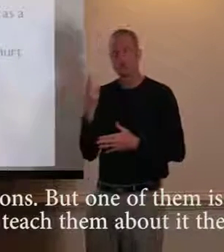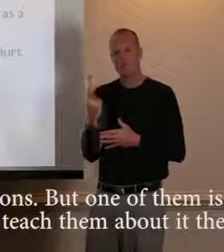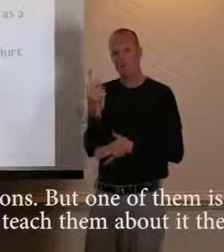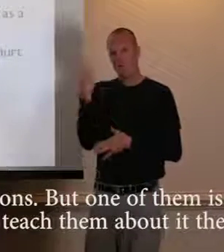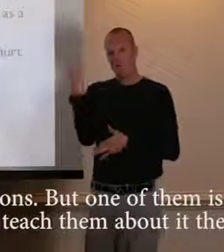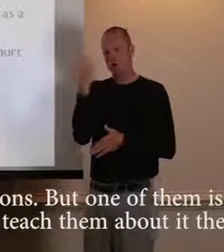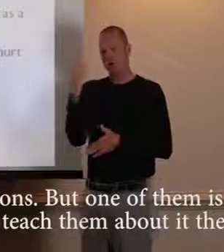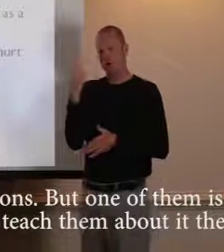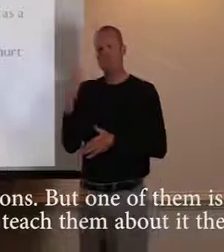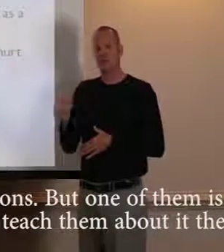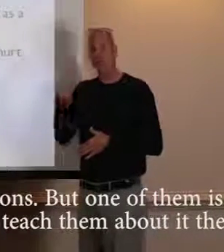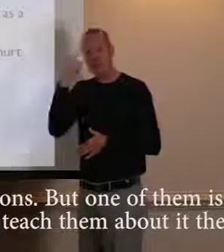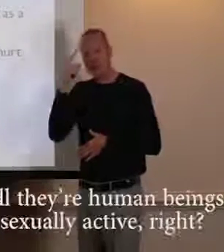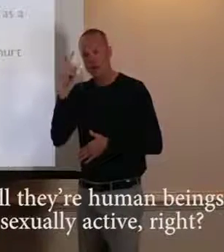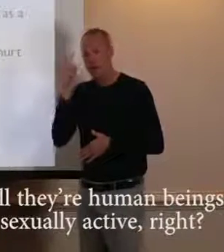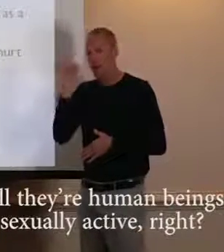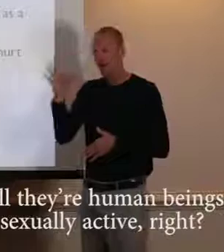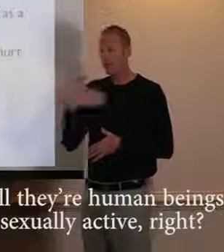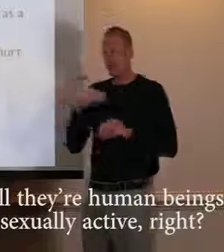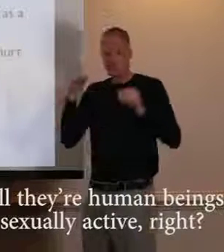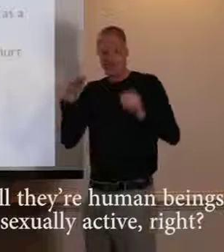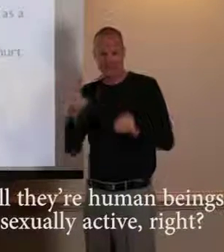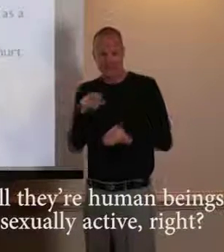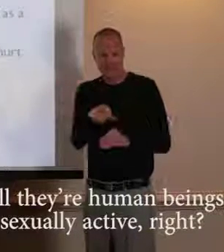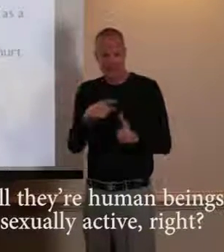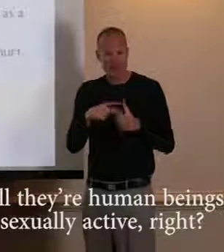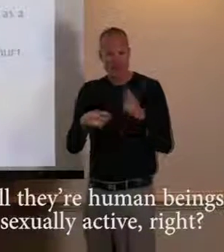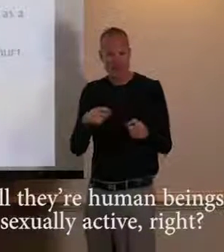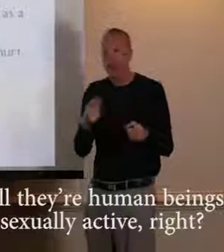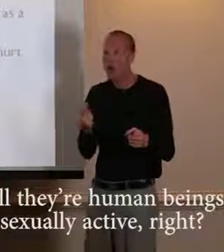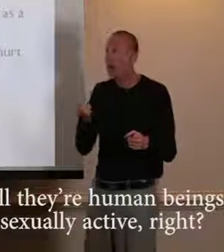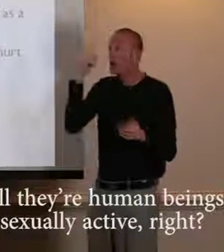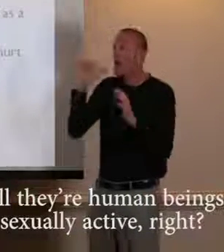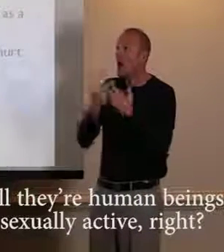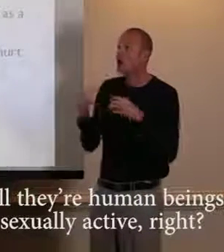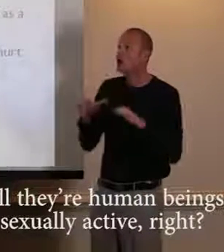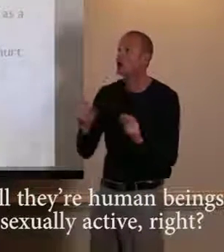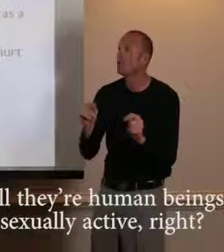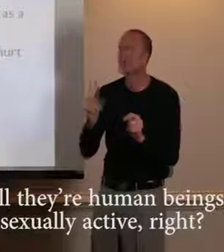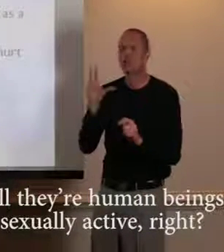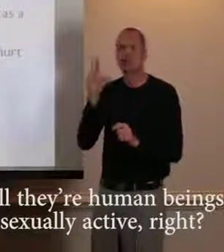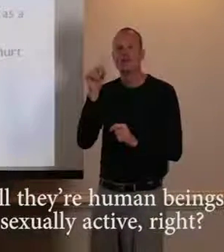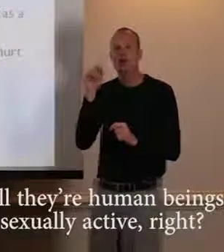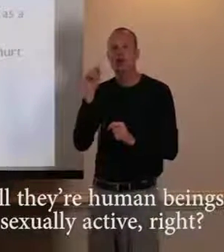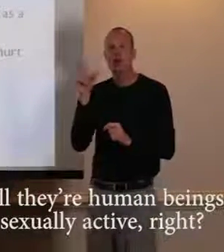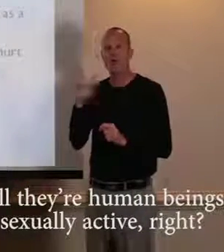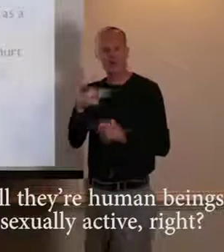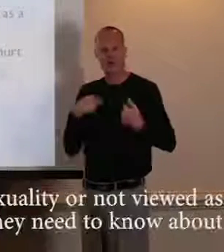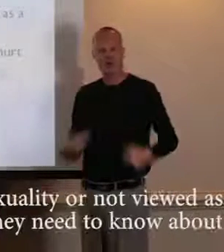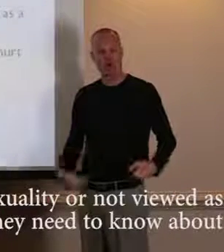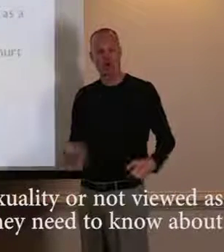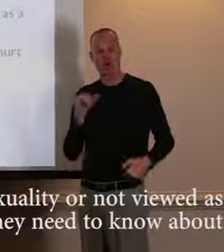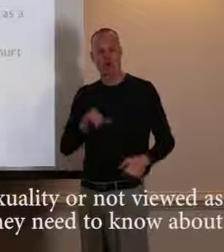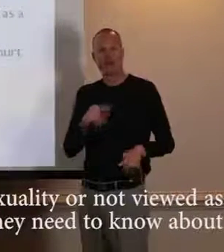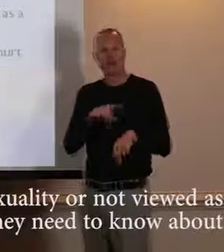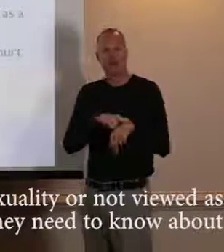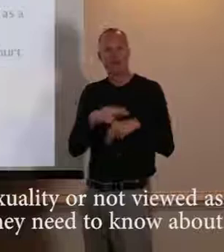if we teach them about it, then they'll be sexually active. Well, no, they're human beings. They're probably going to be sexually active, right? They are